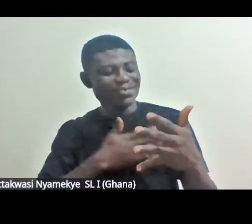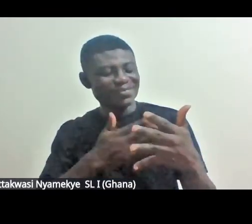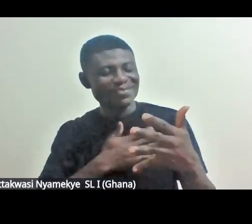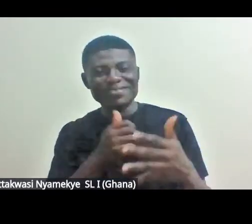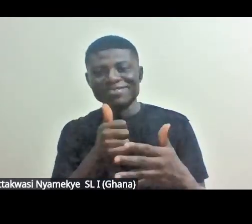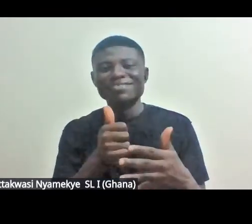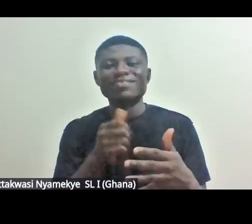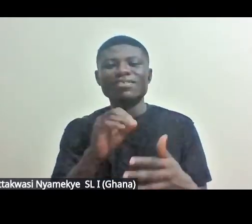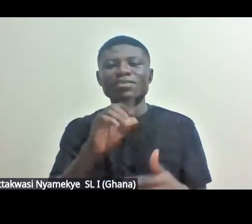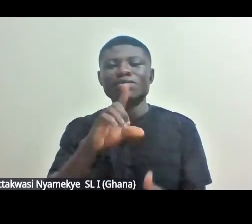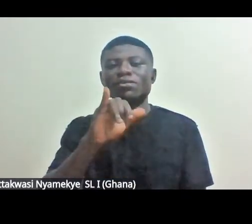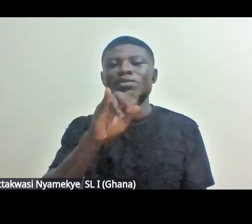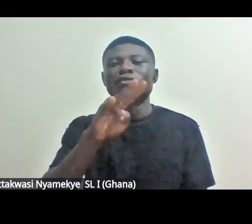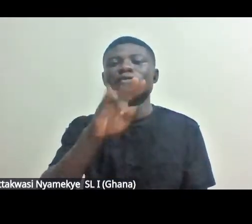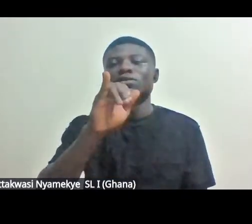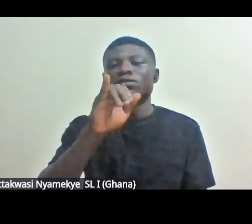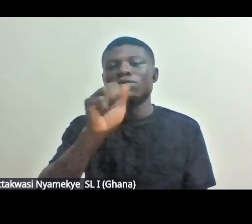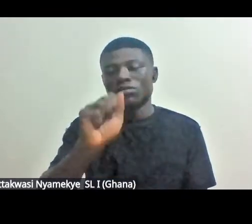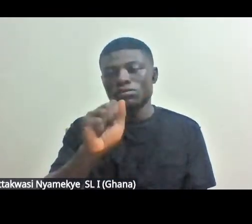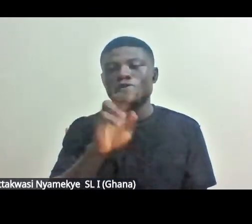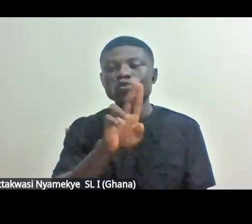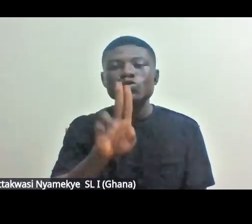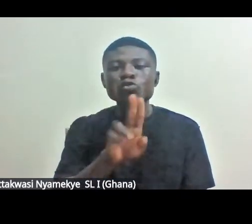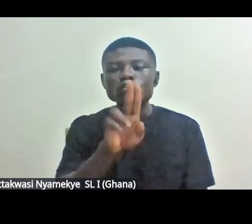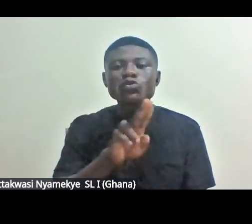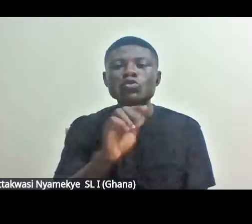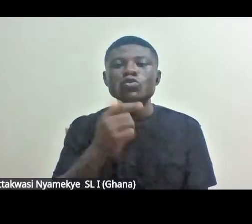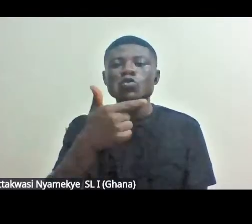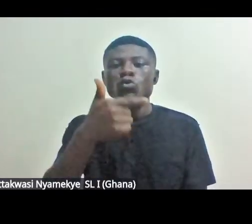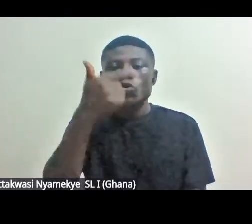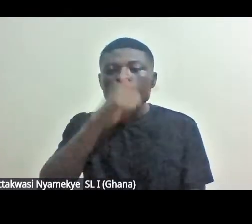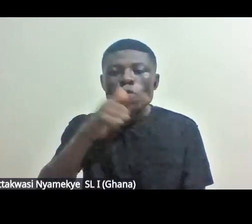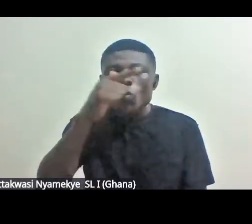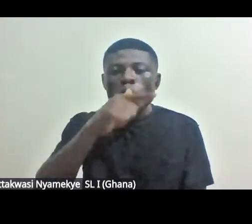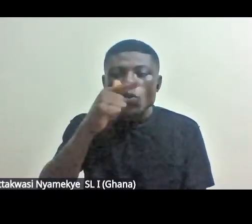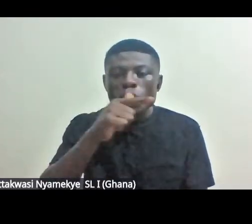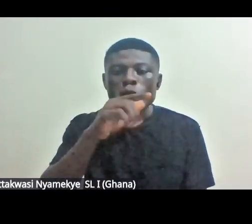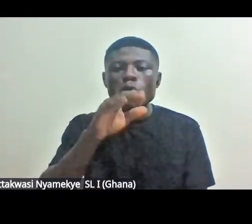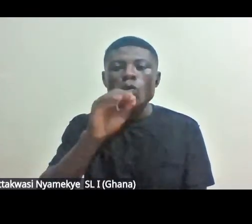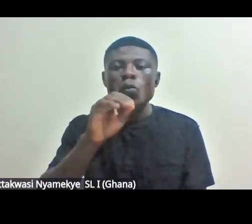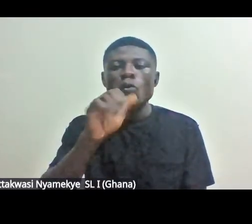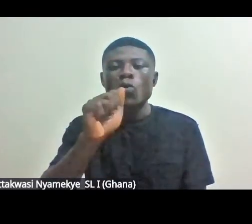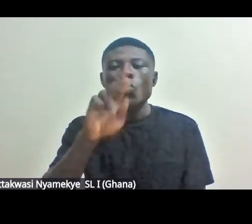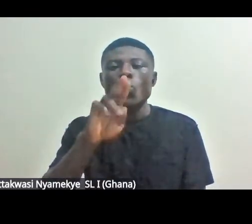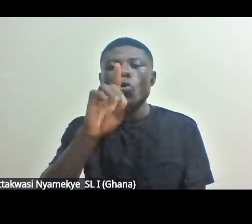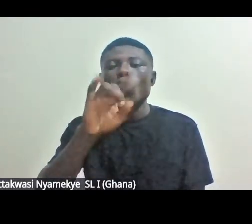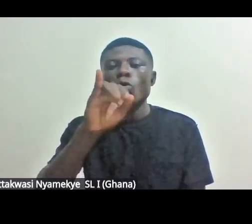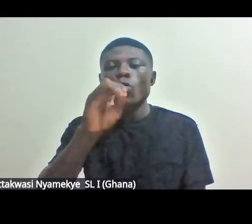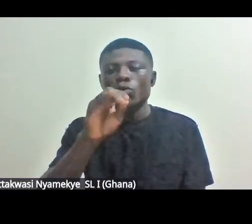Olivia will use Google Audio to Text feature. Okay.